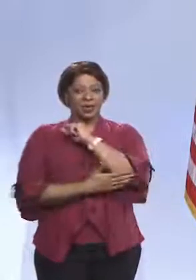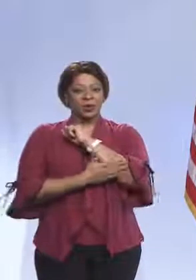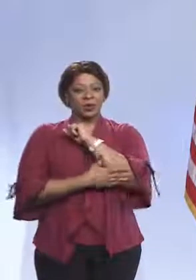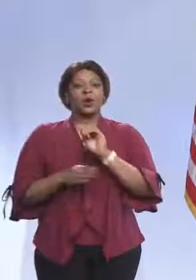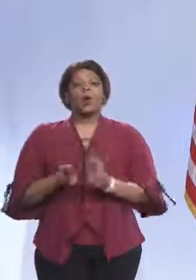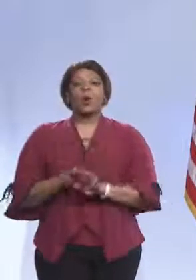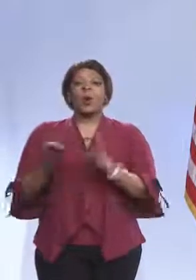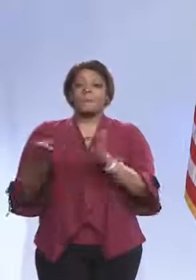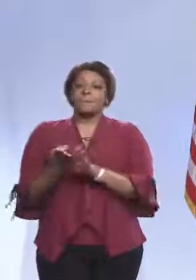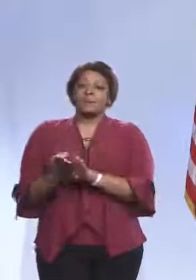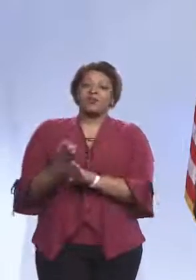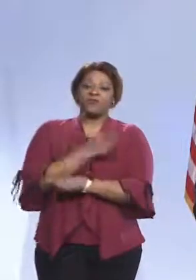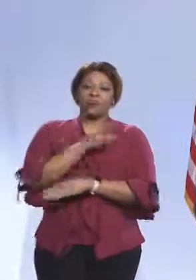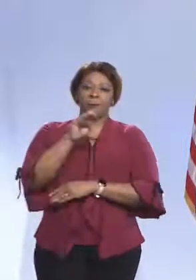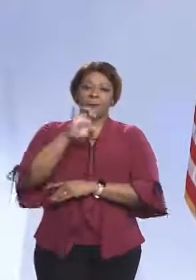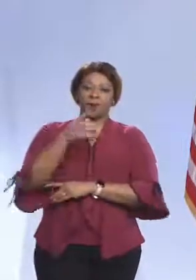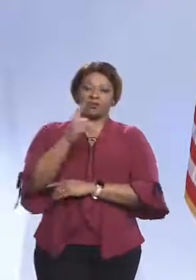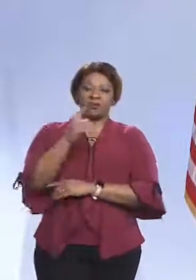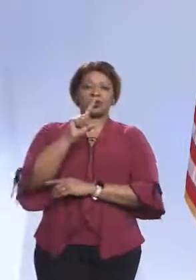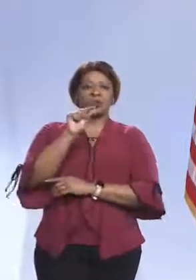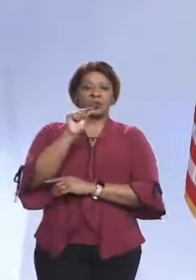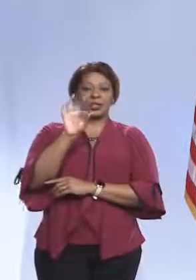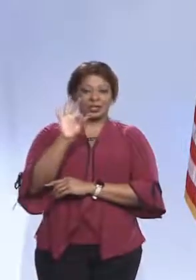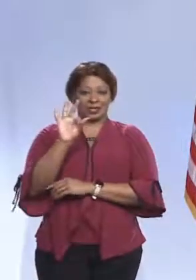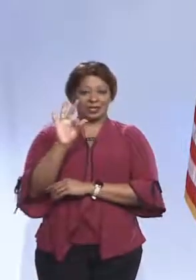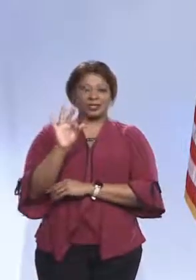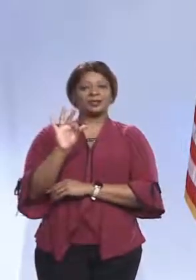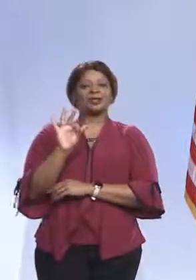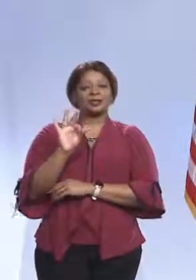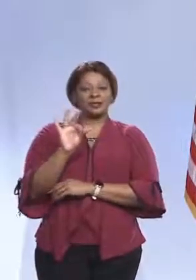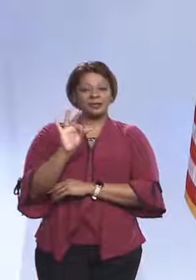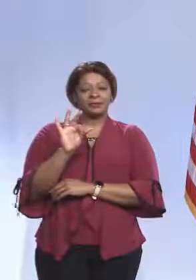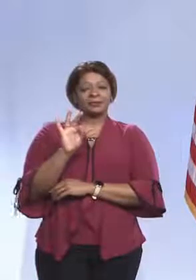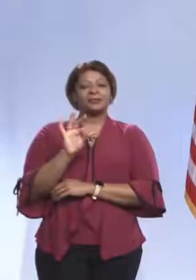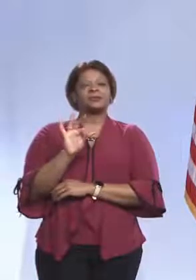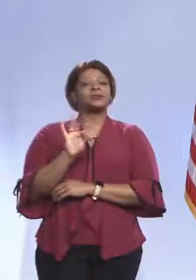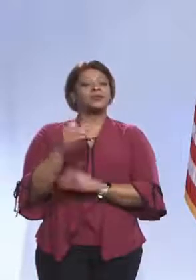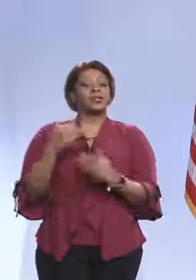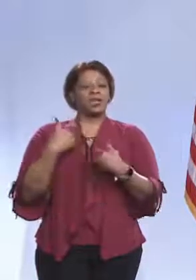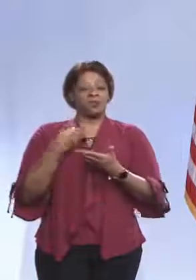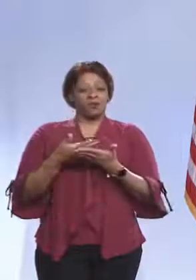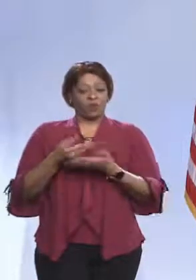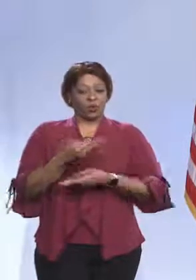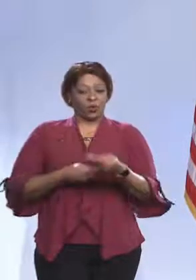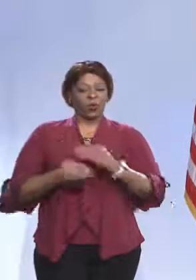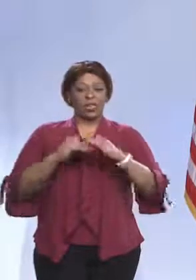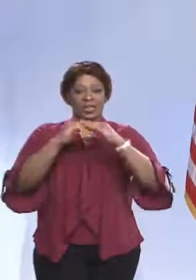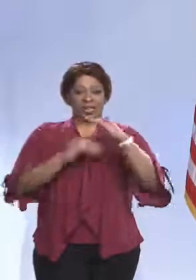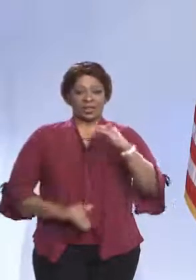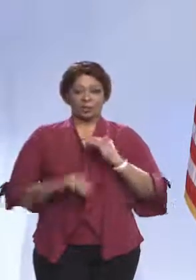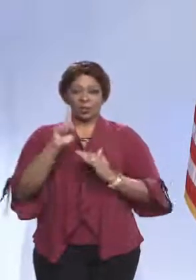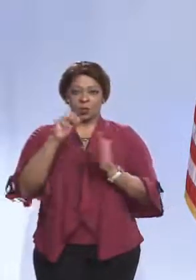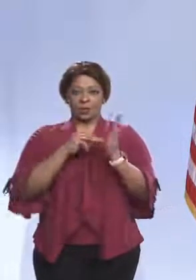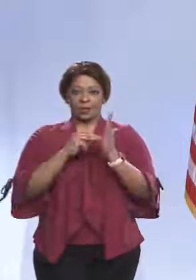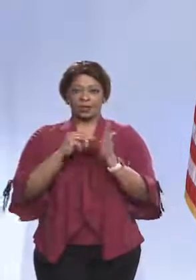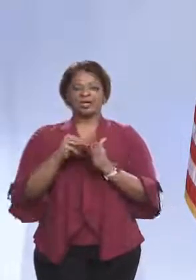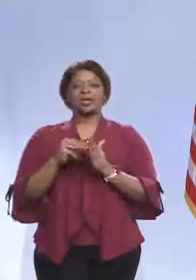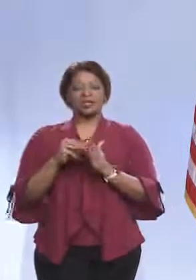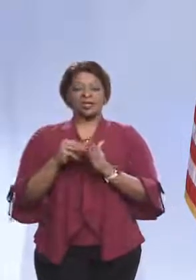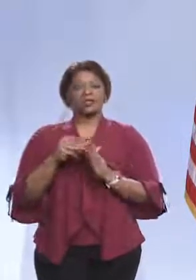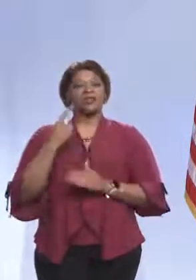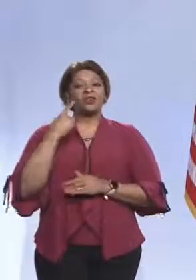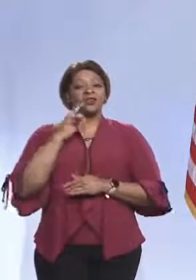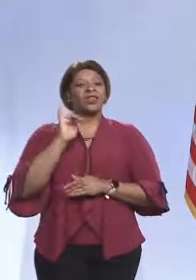opened before March 1, 2019, and have revenue of less than $1 million. For